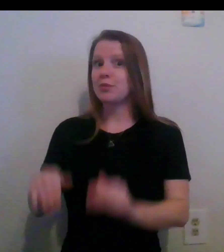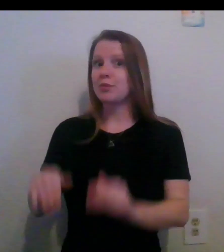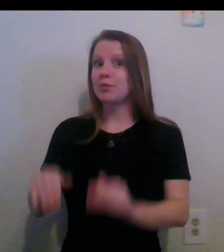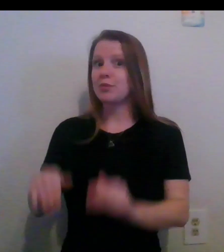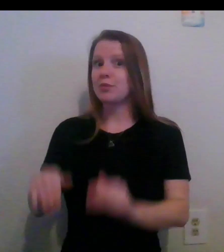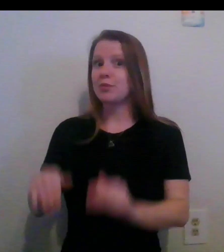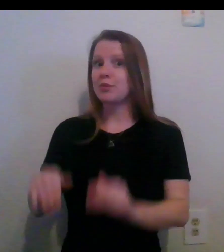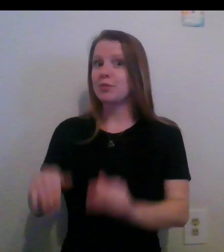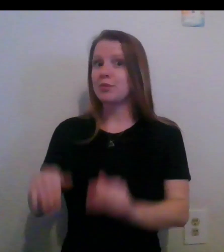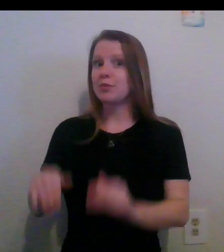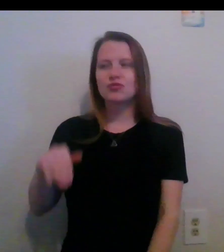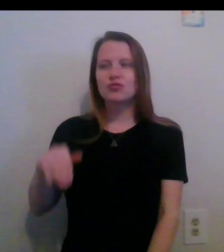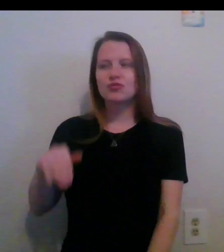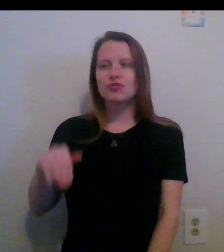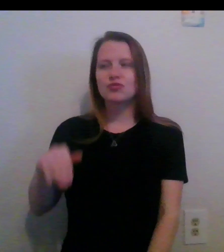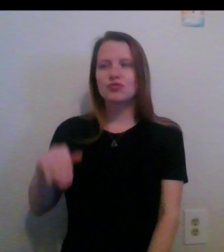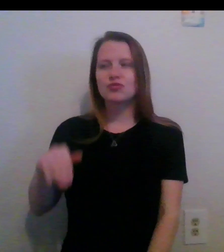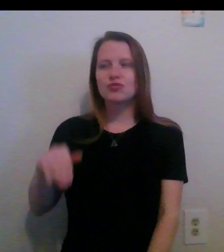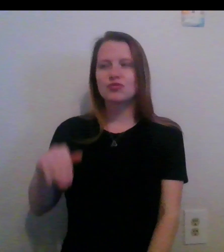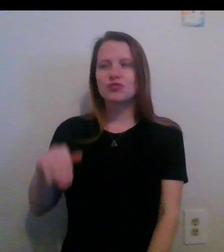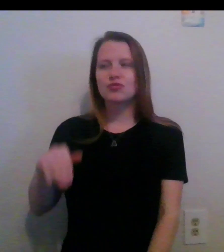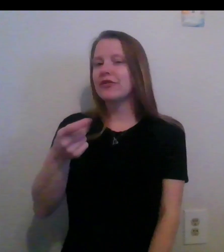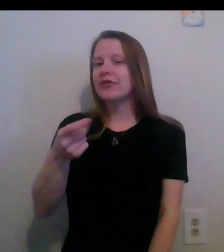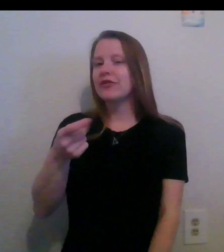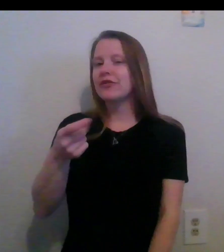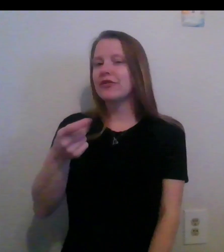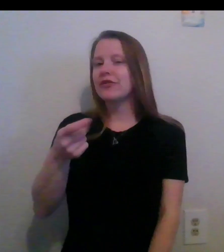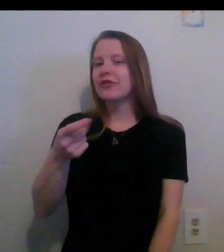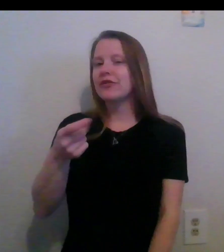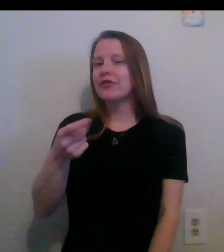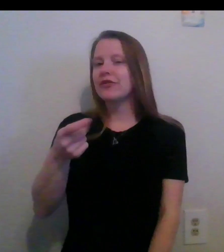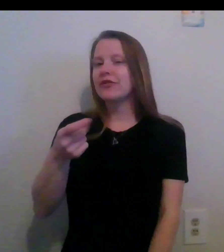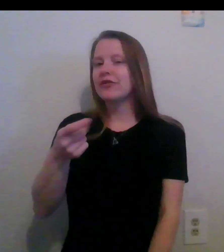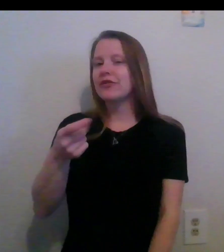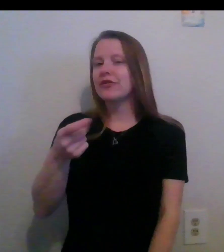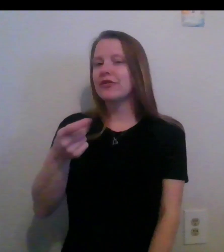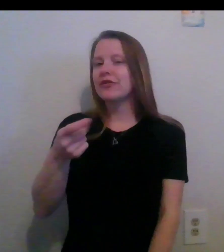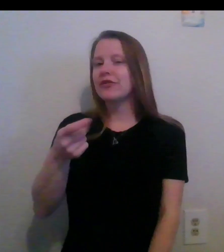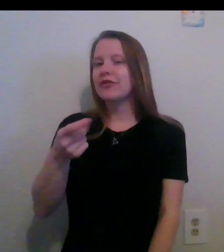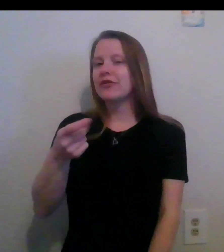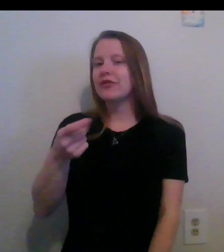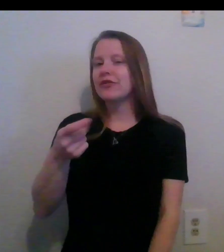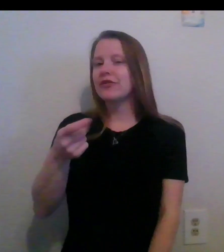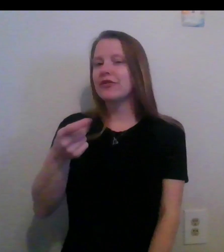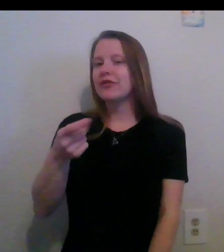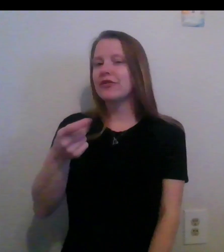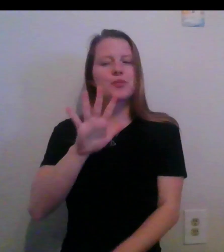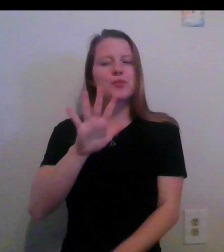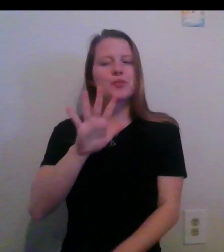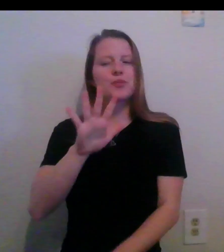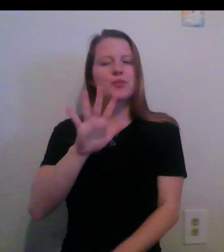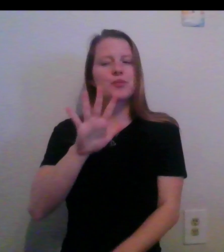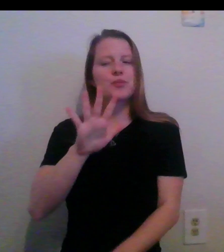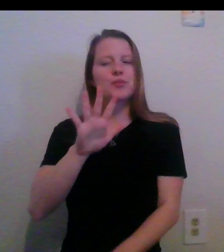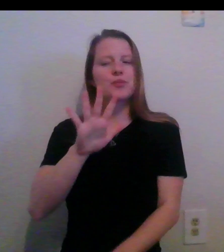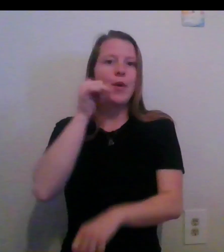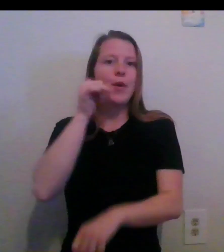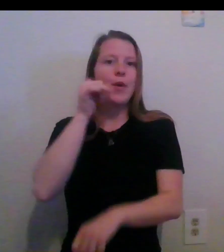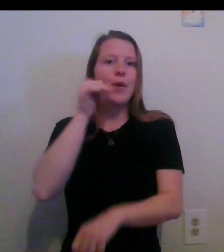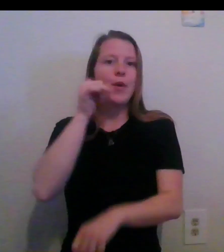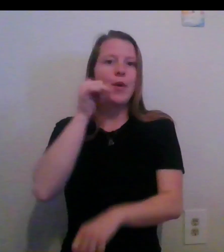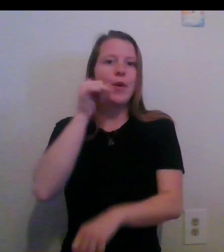About 2 years after the development of breast buds, most girls will begin menstrual periods. This means that